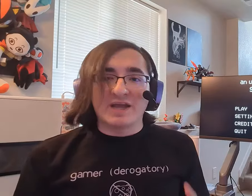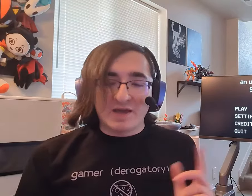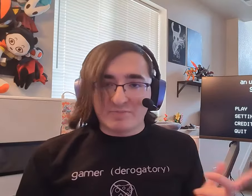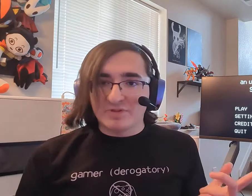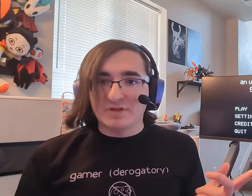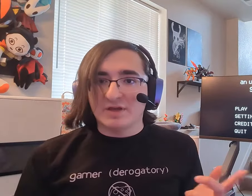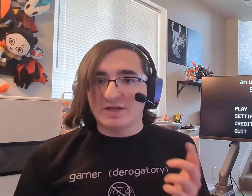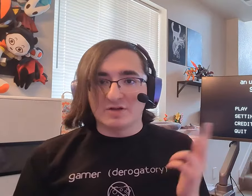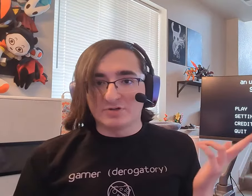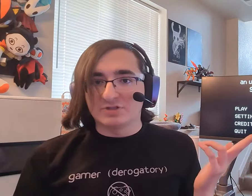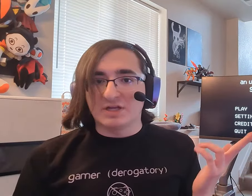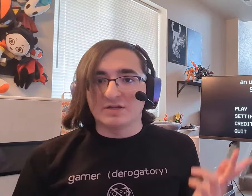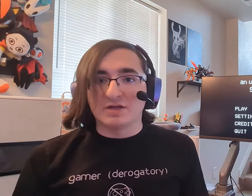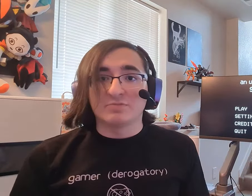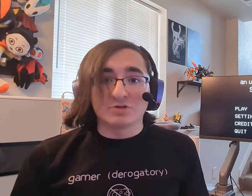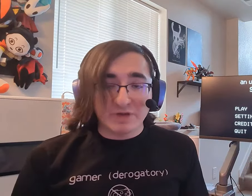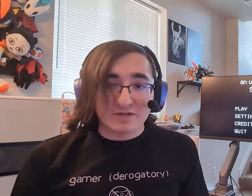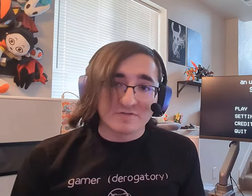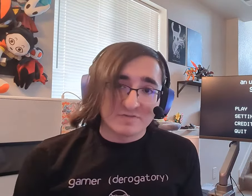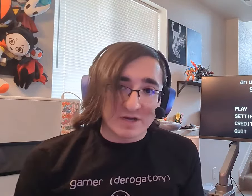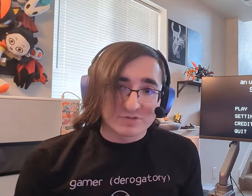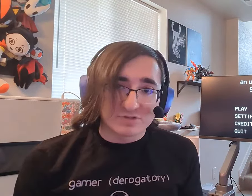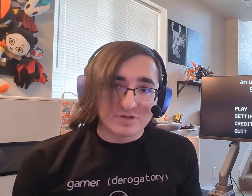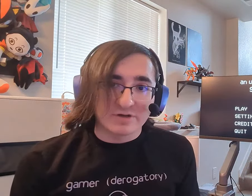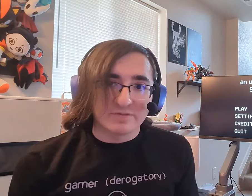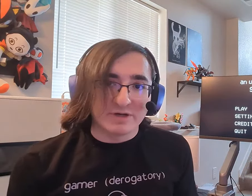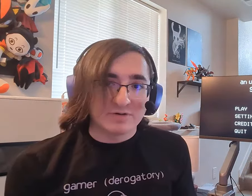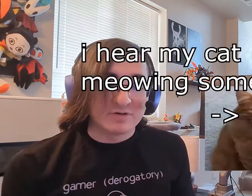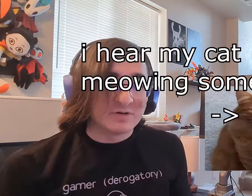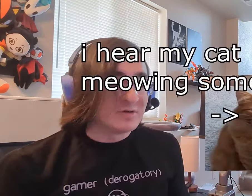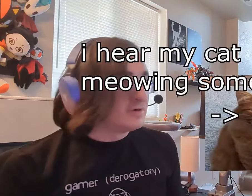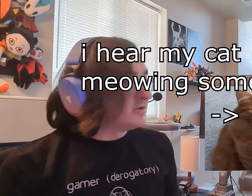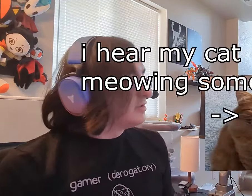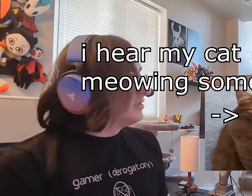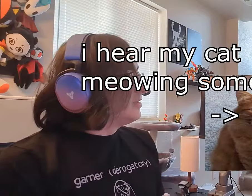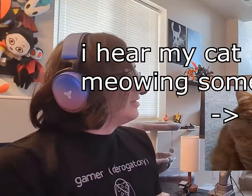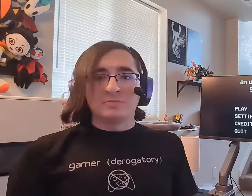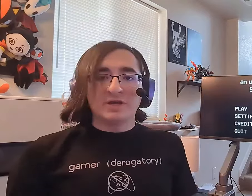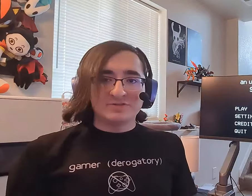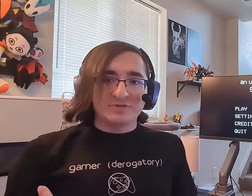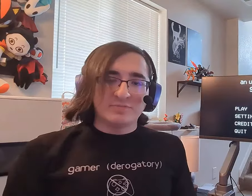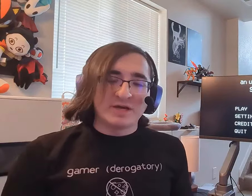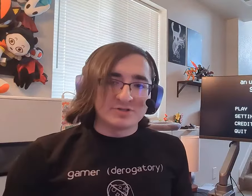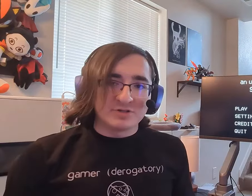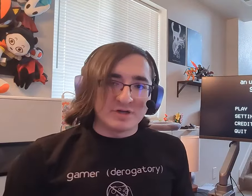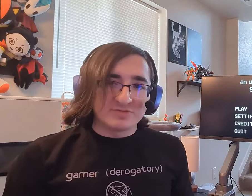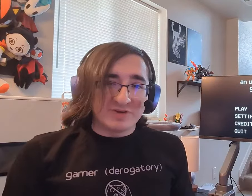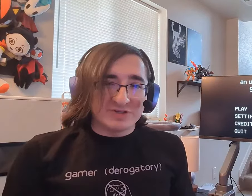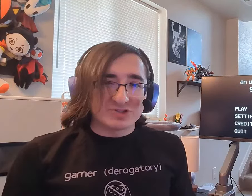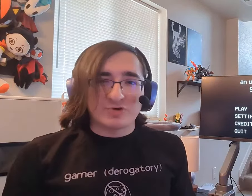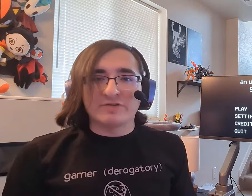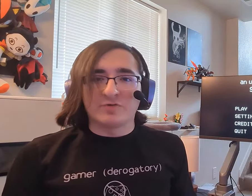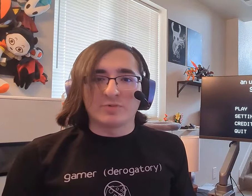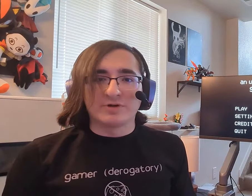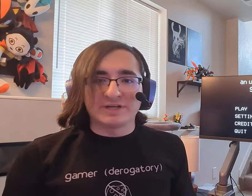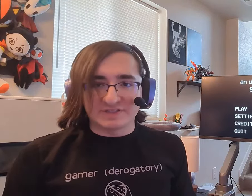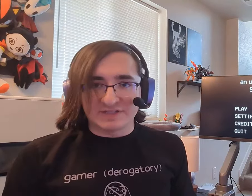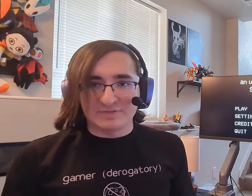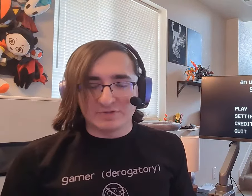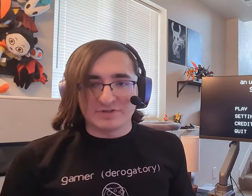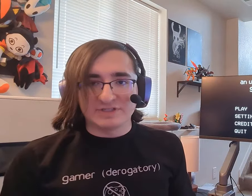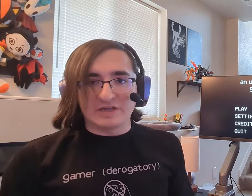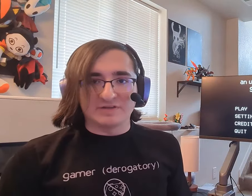of that empathy and understanding and perspective that I was just talking about. But as you can imagine, a very